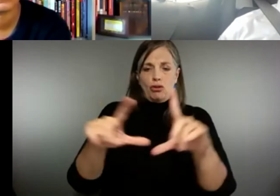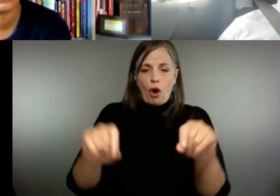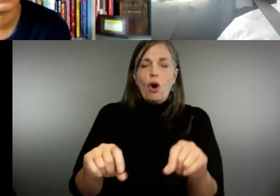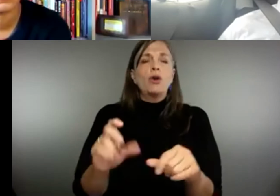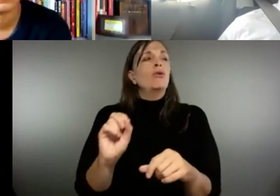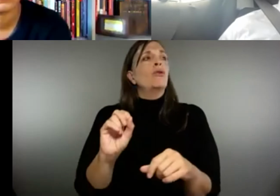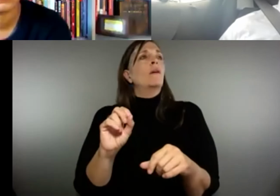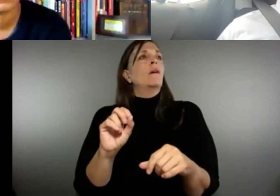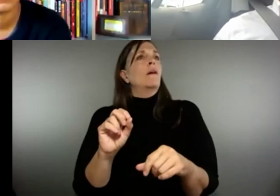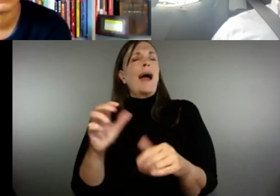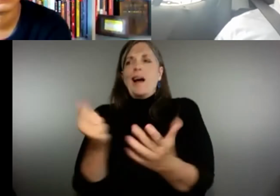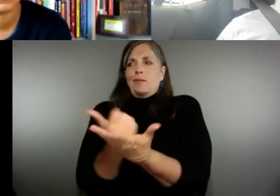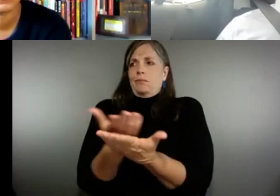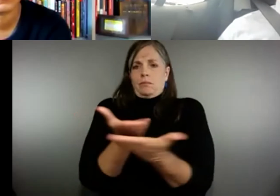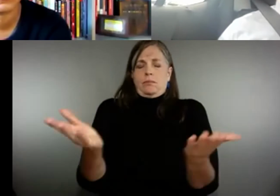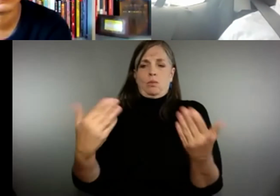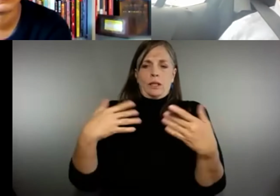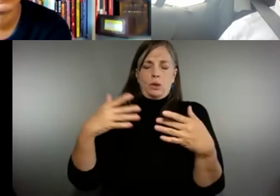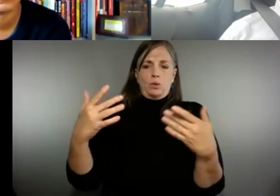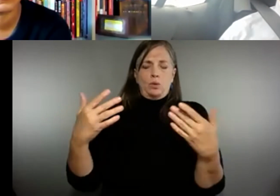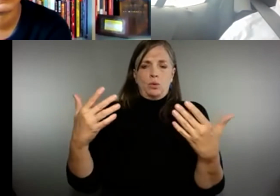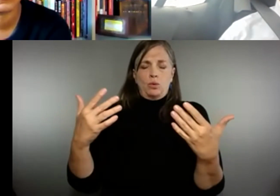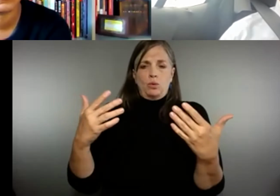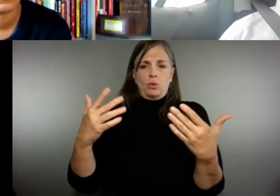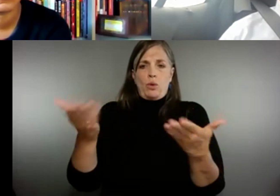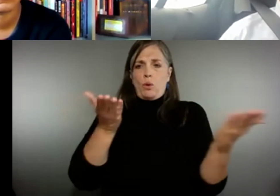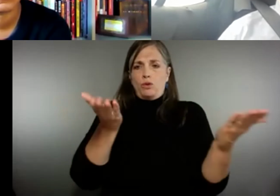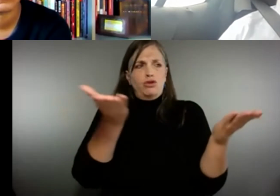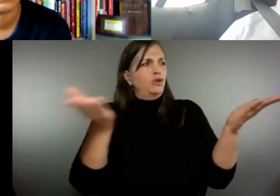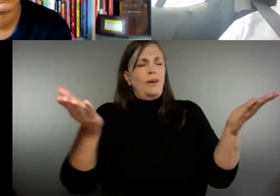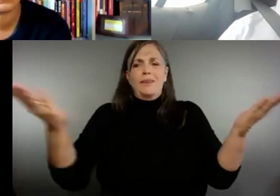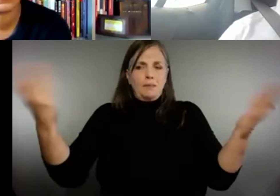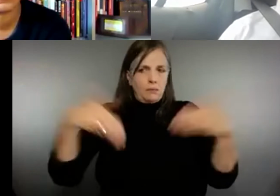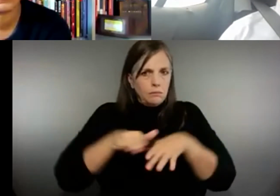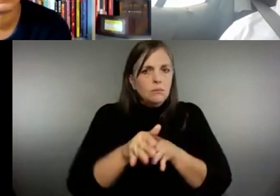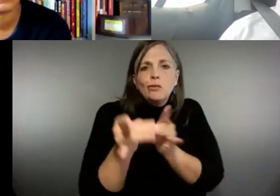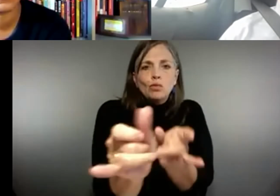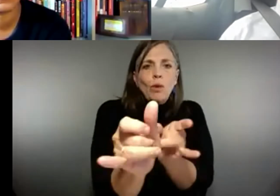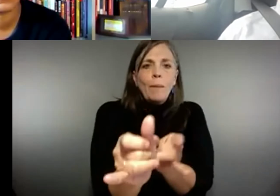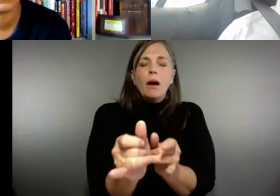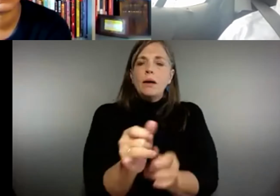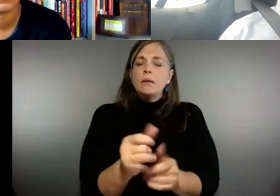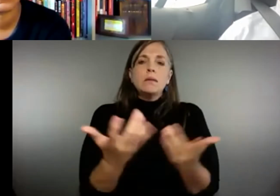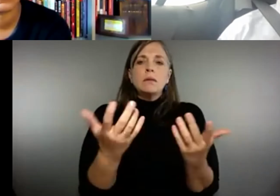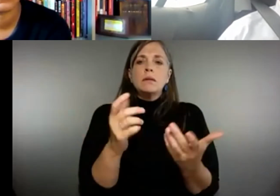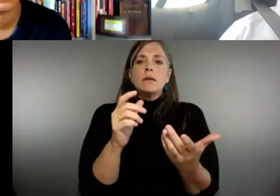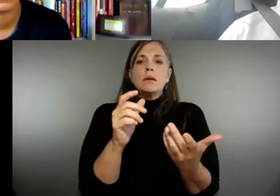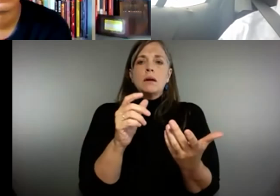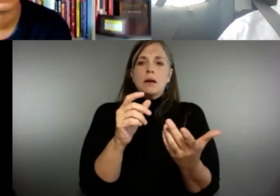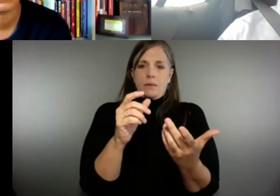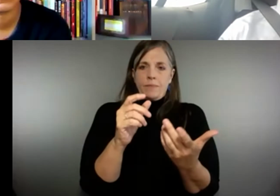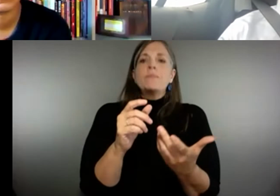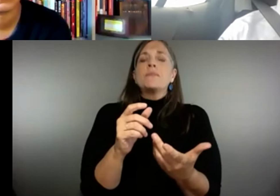completely streamline uh these uh some services and streamline uh the uh cash